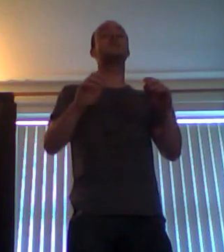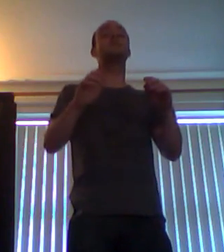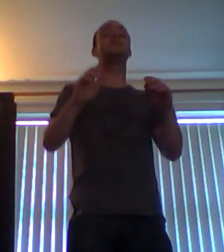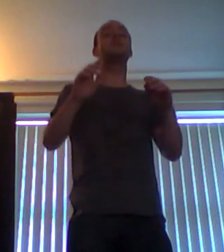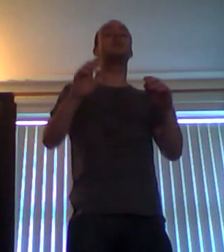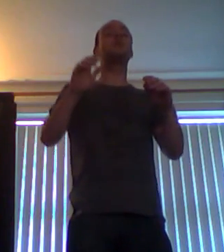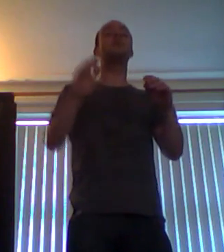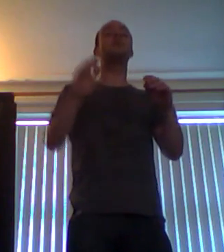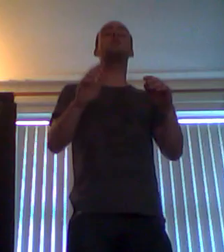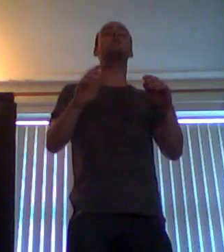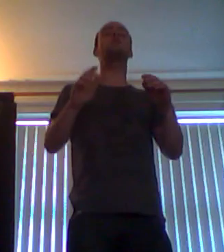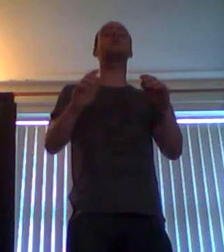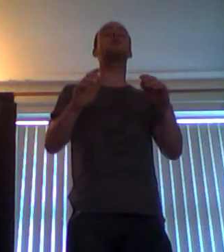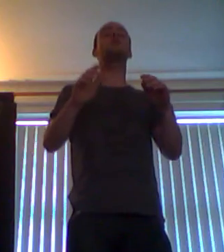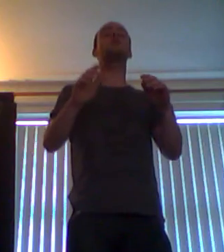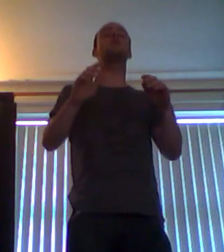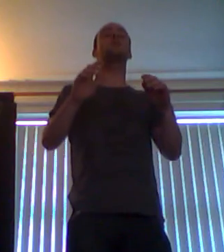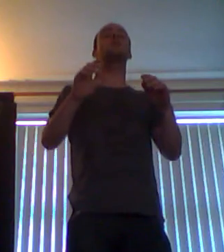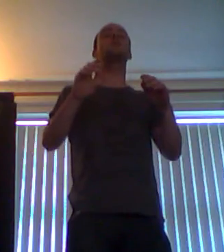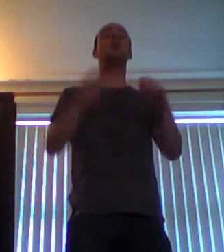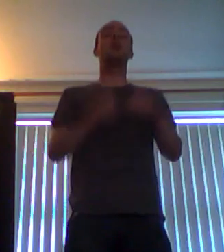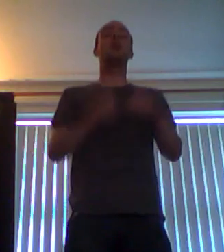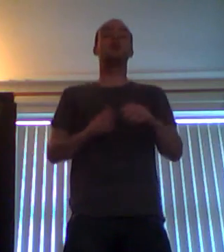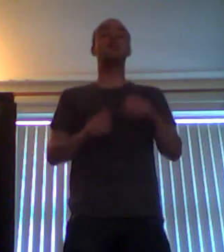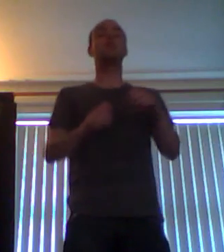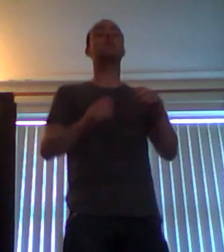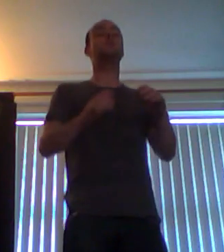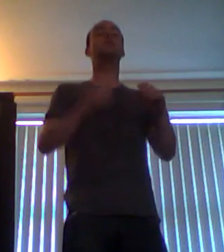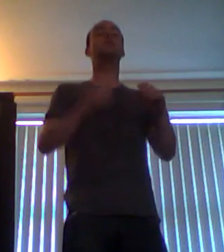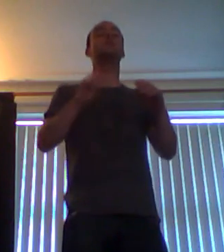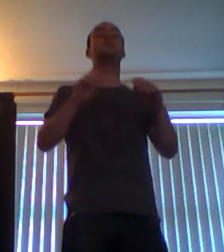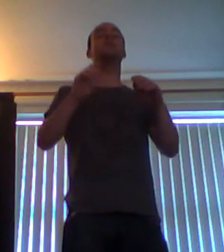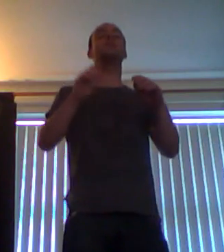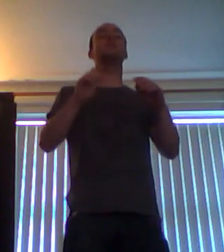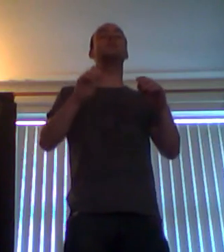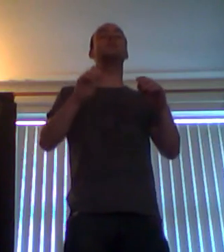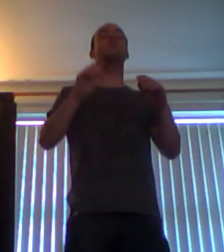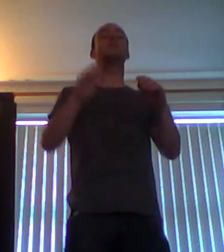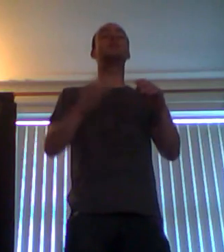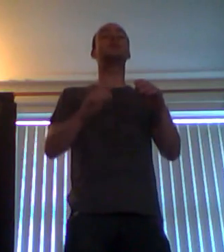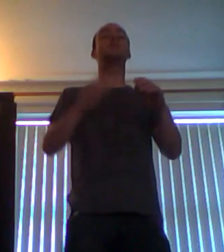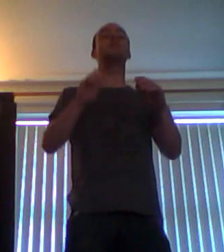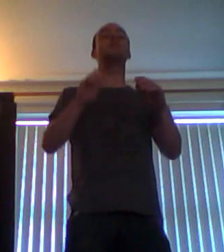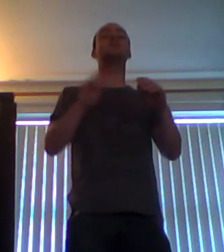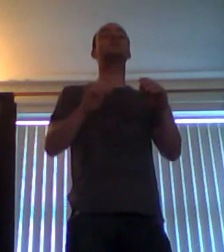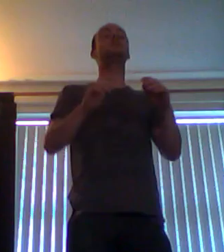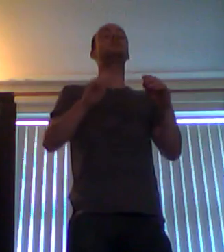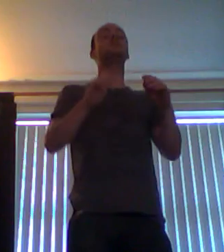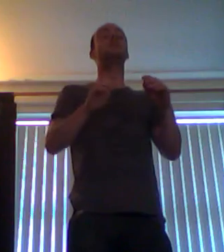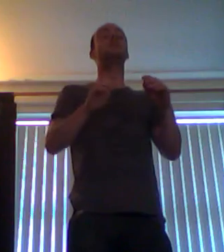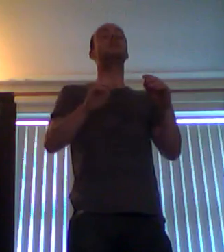down. Oh no, you are beautiful in every single